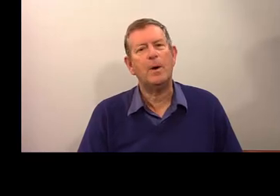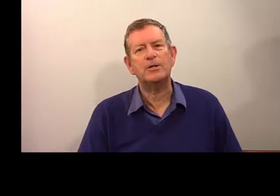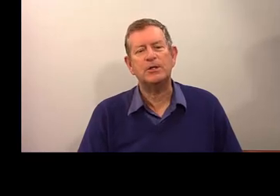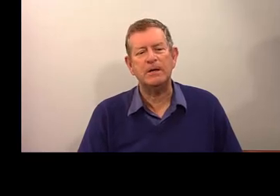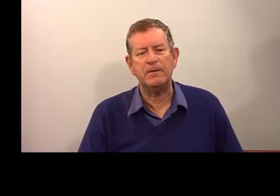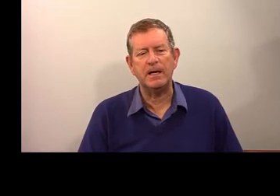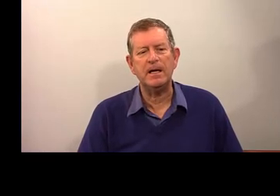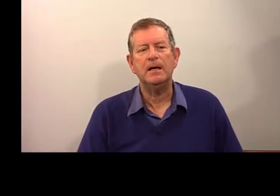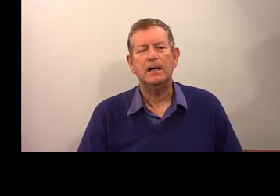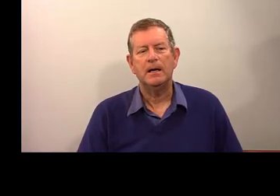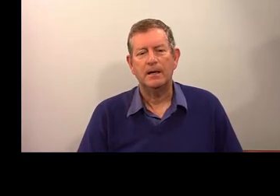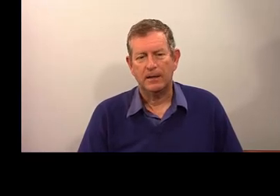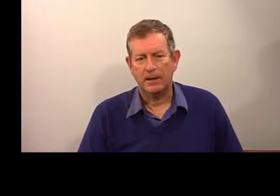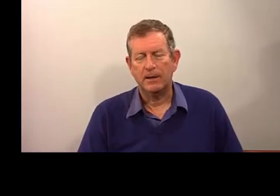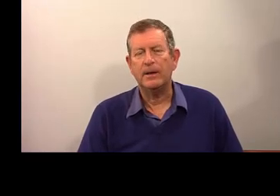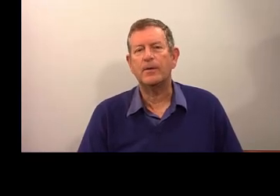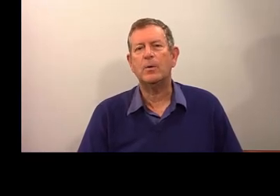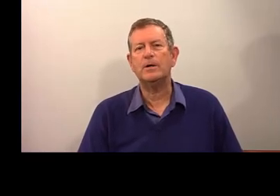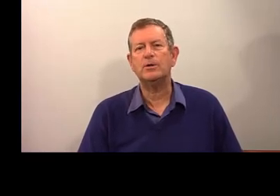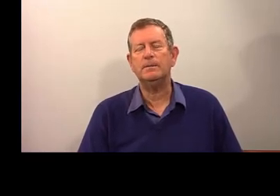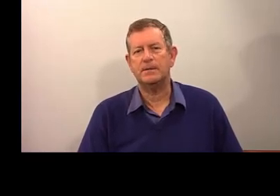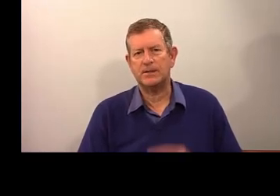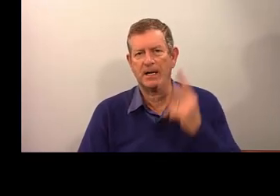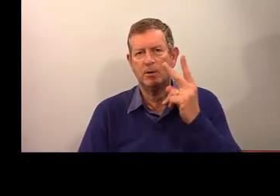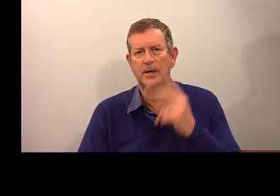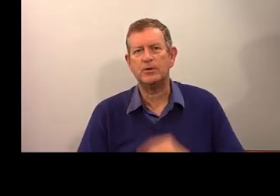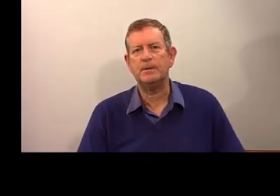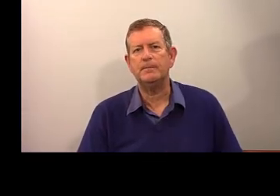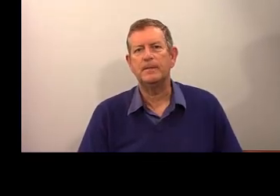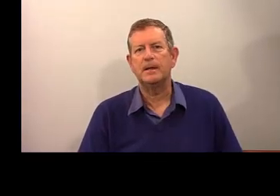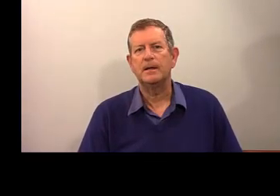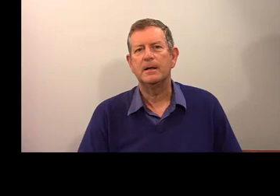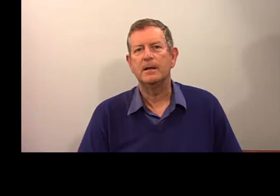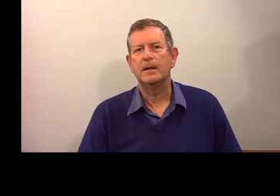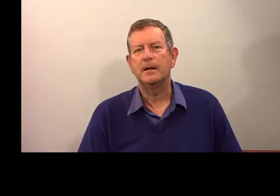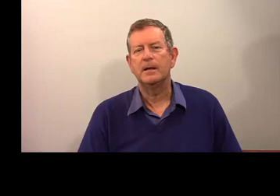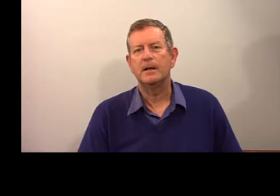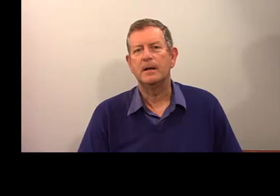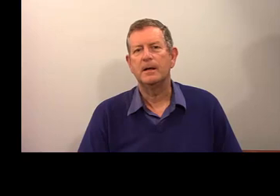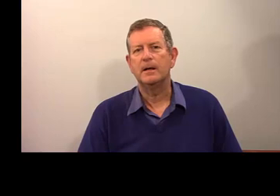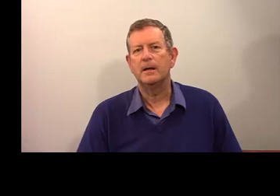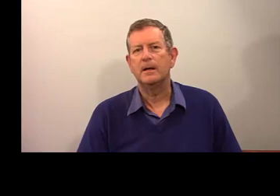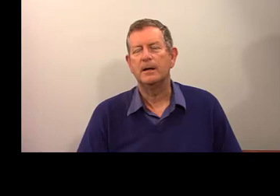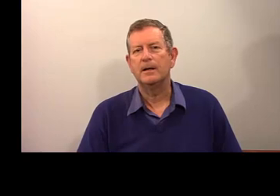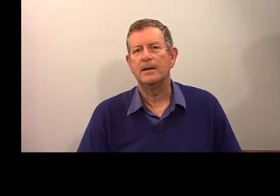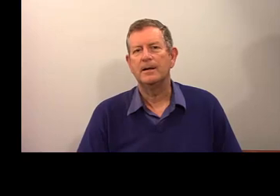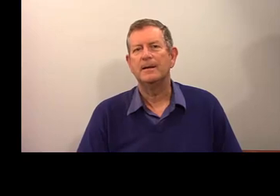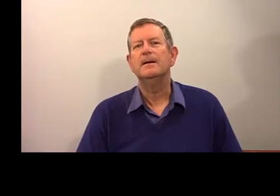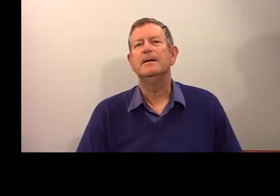Do you watch TV? The other question, the second question.